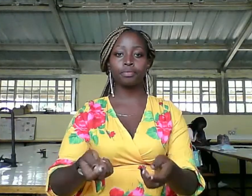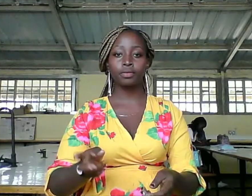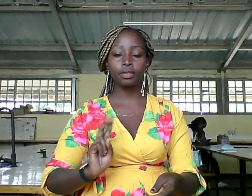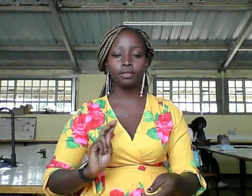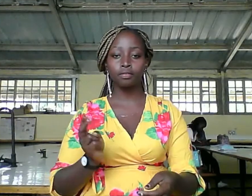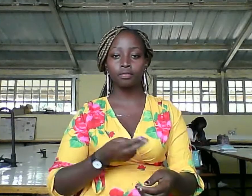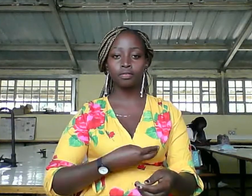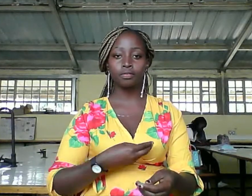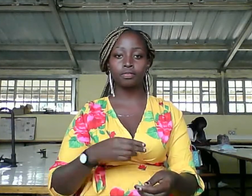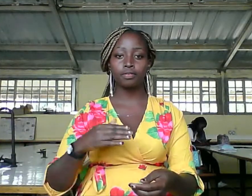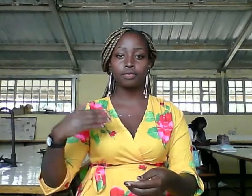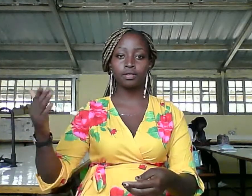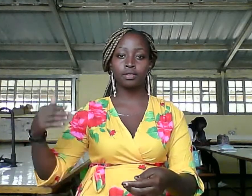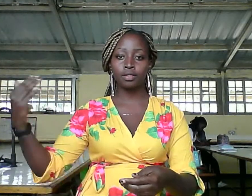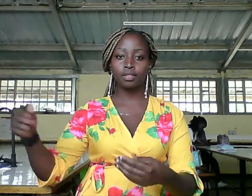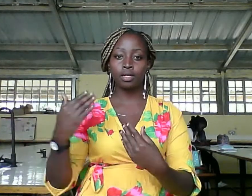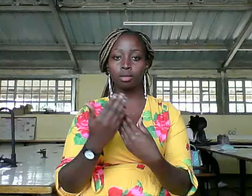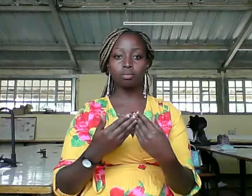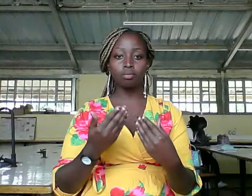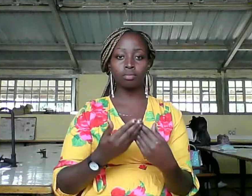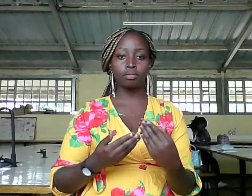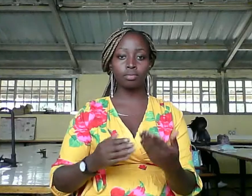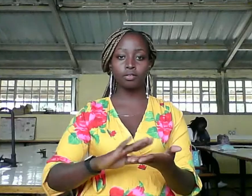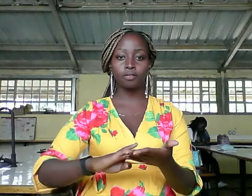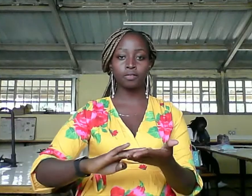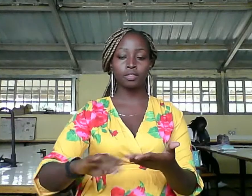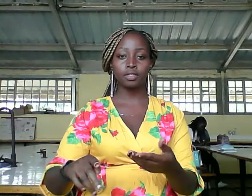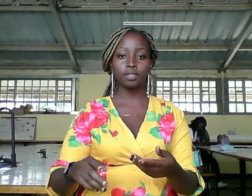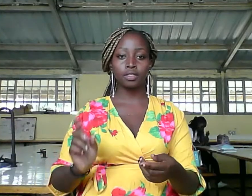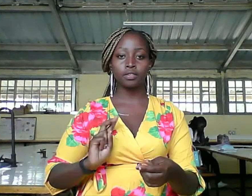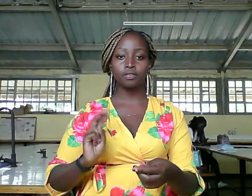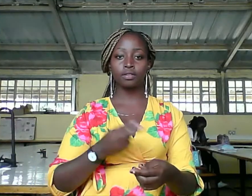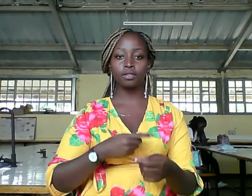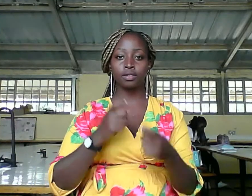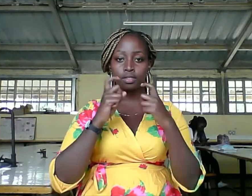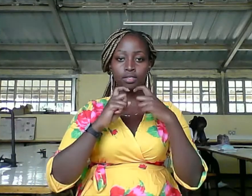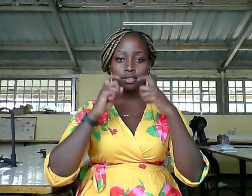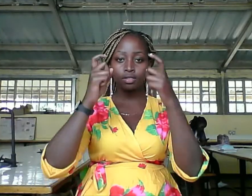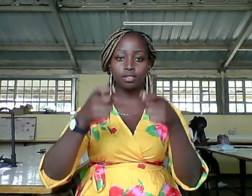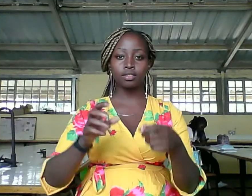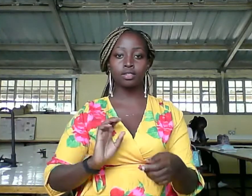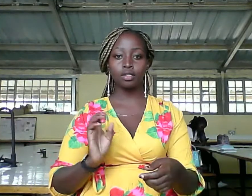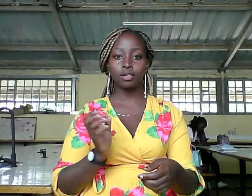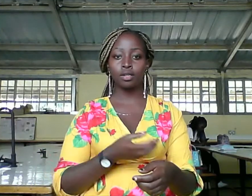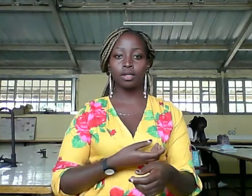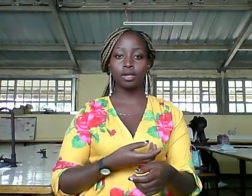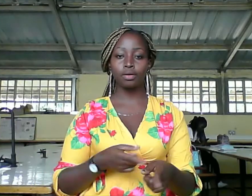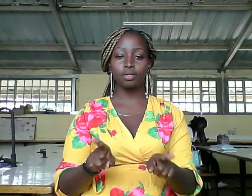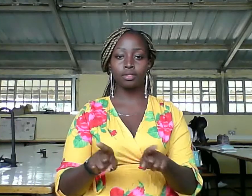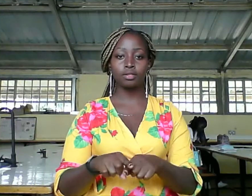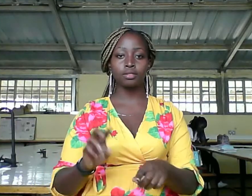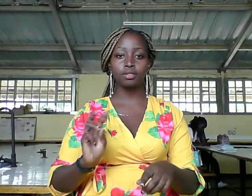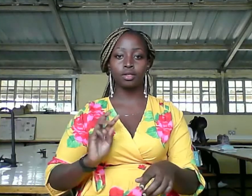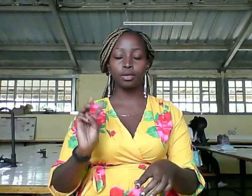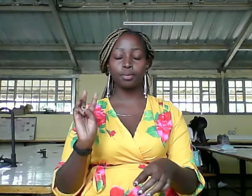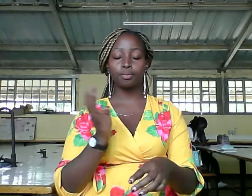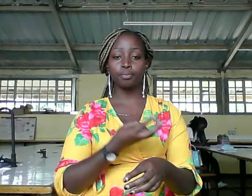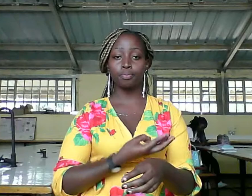and forgive us our trespasses, as we forgive those who sin against us,